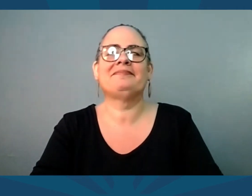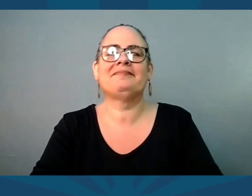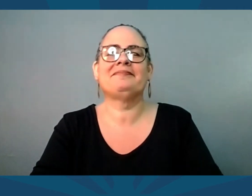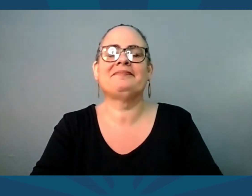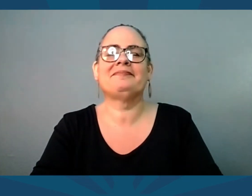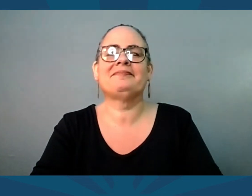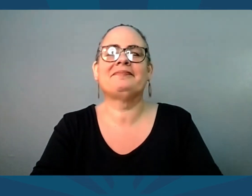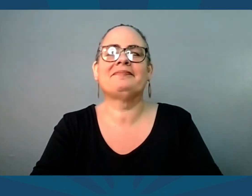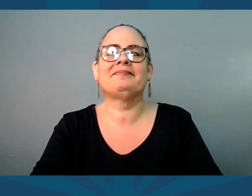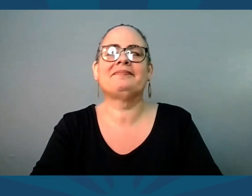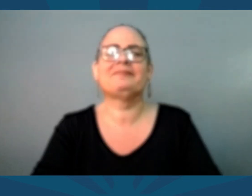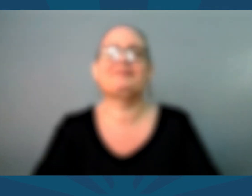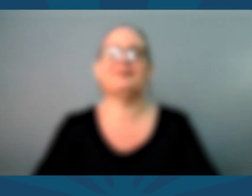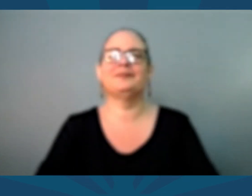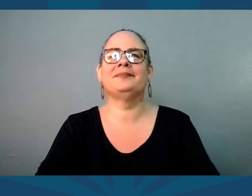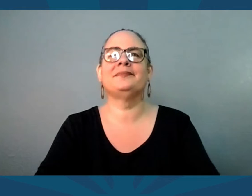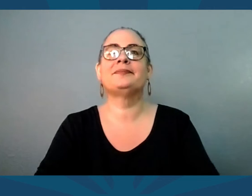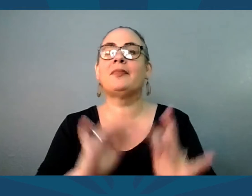cast a provisional ballot.